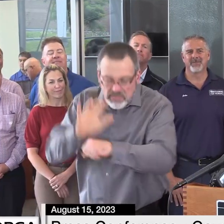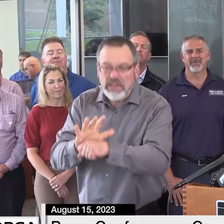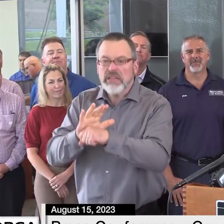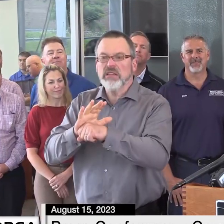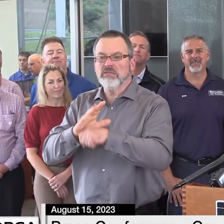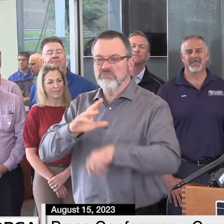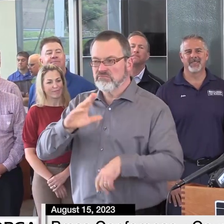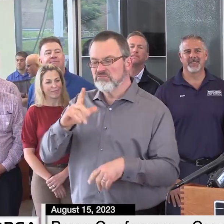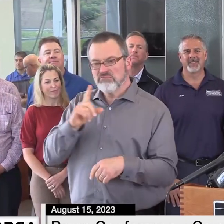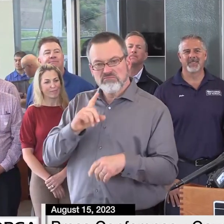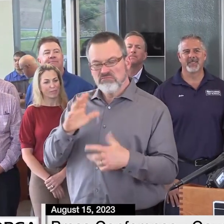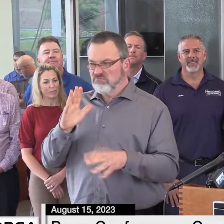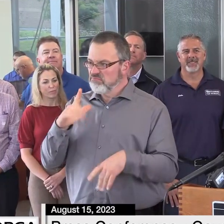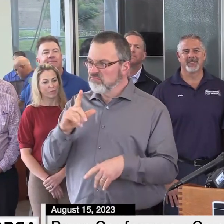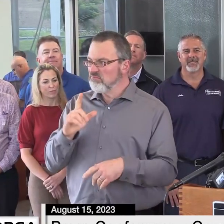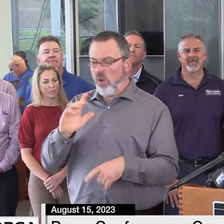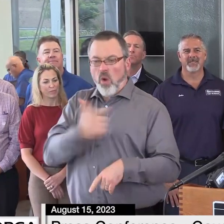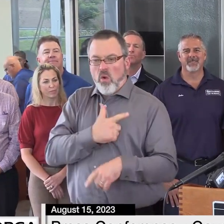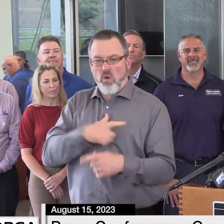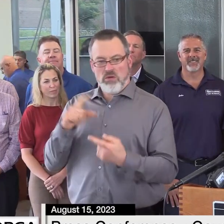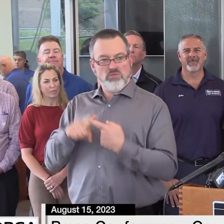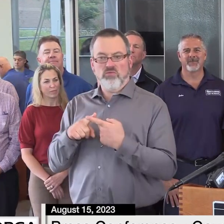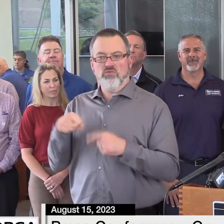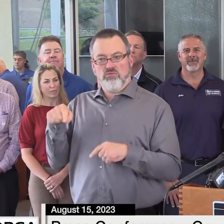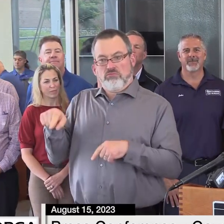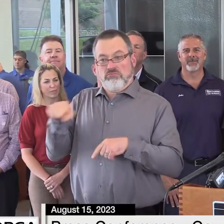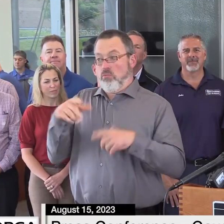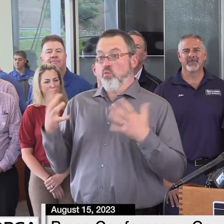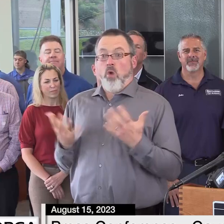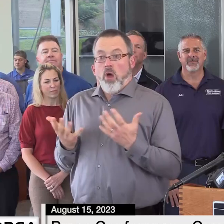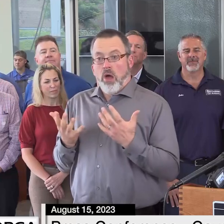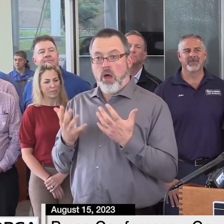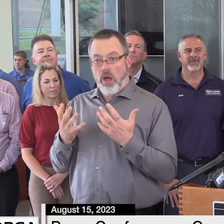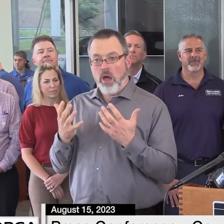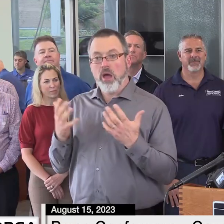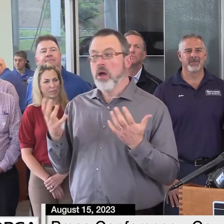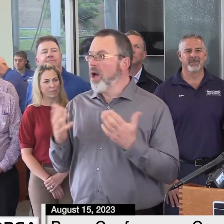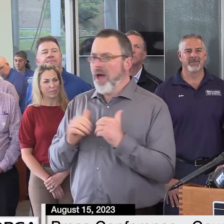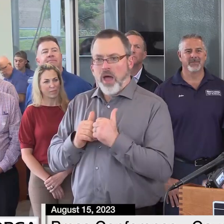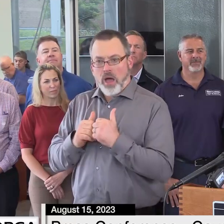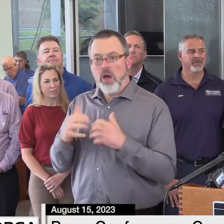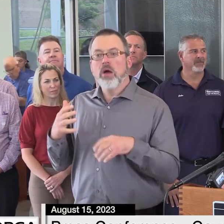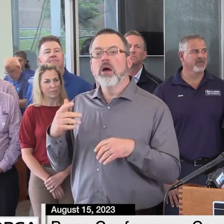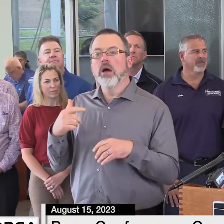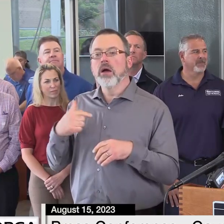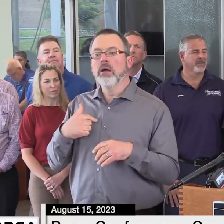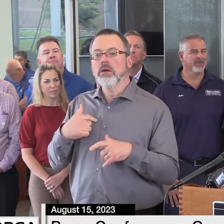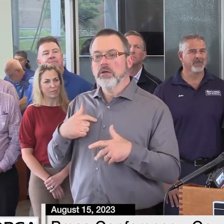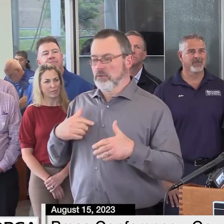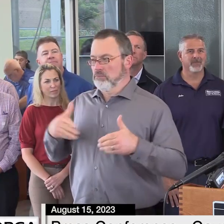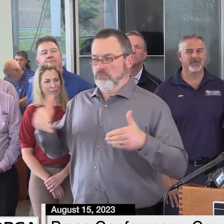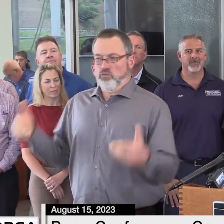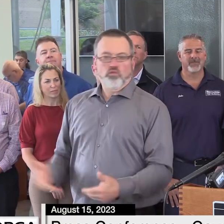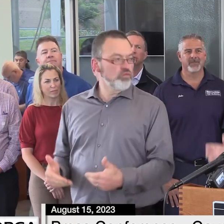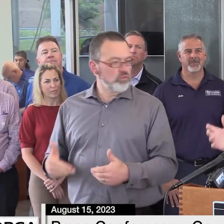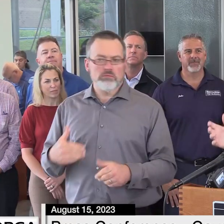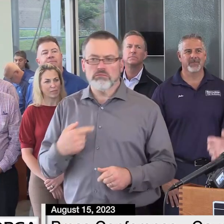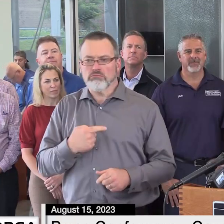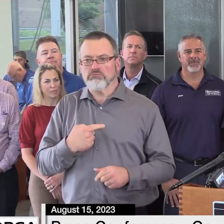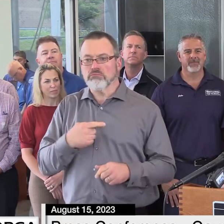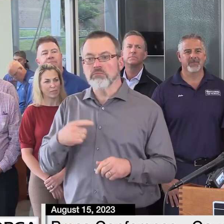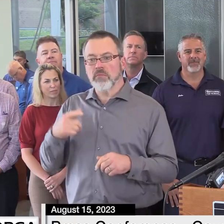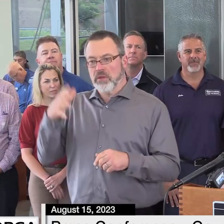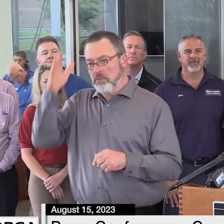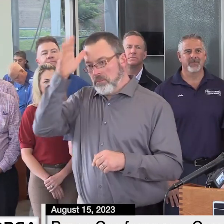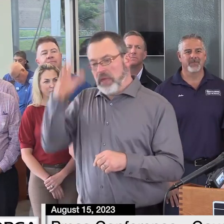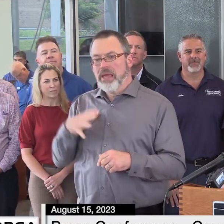Vermont. And to show the commitment to the Vermont, I'm going to introduce a gentleman who I've